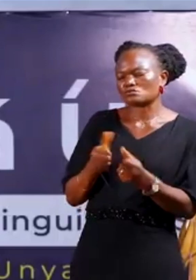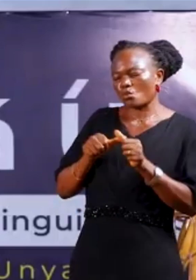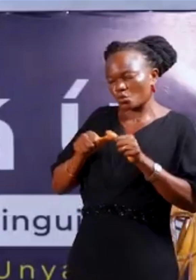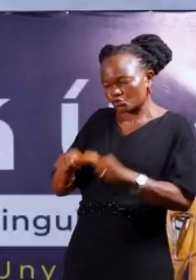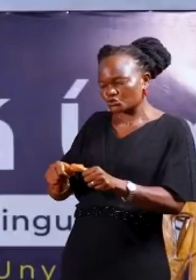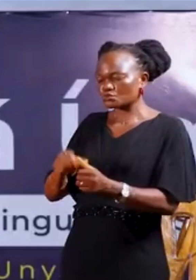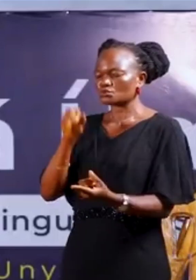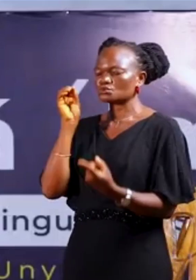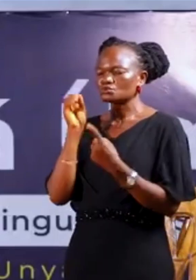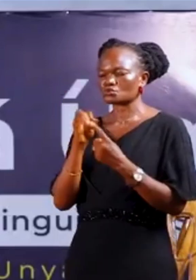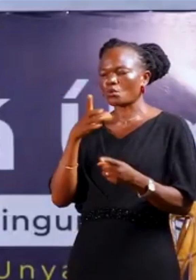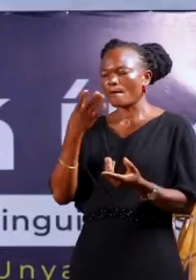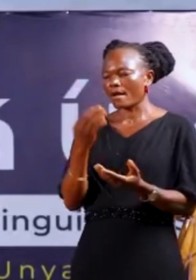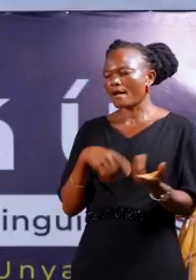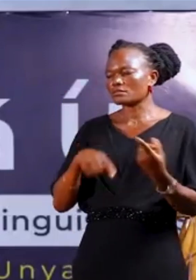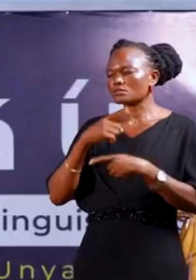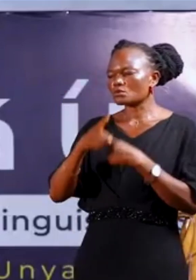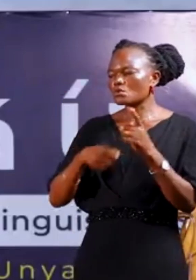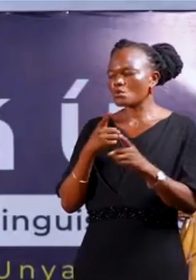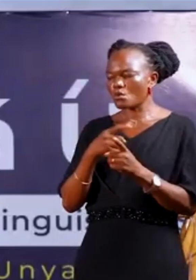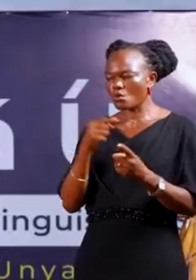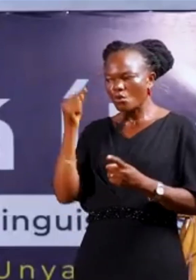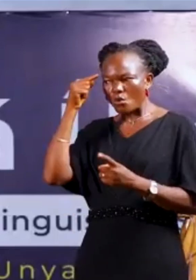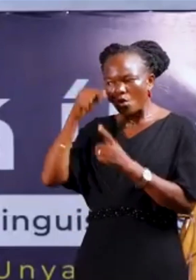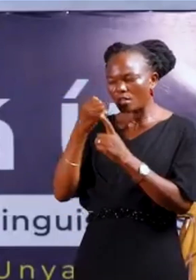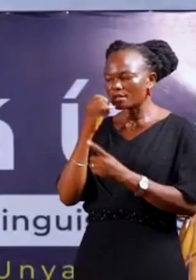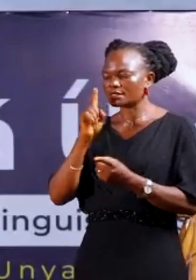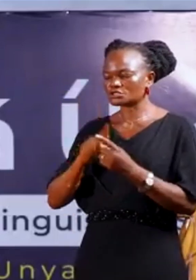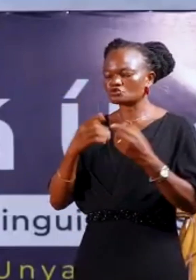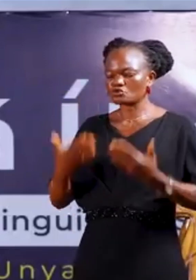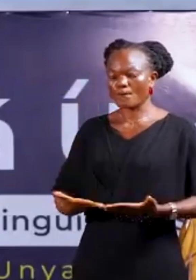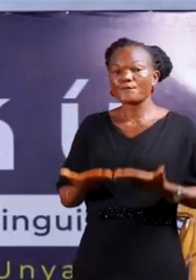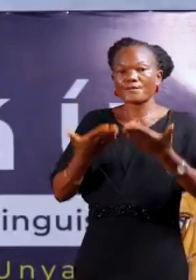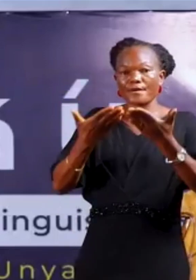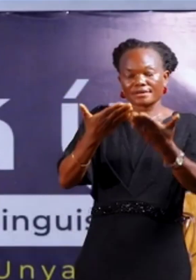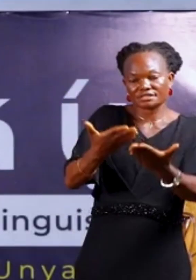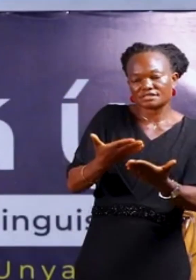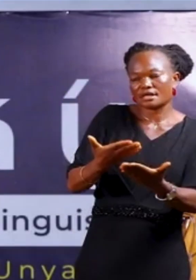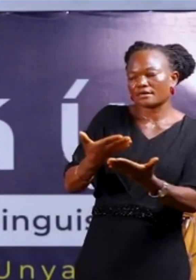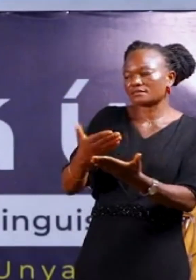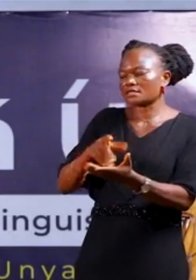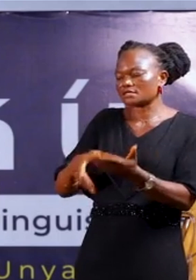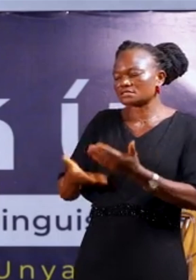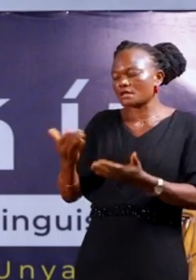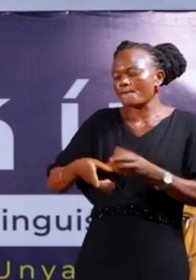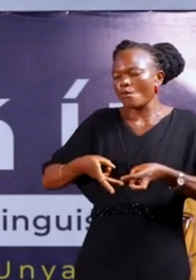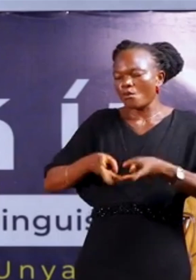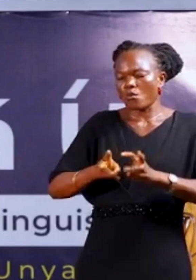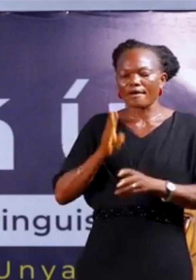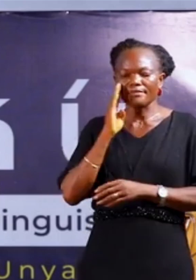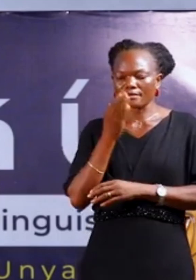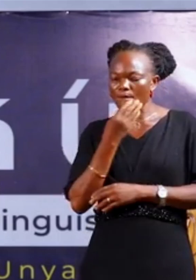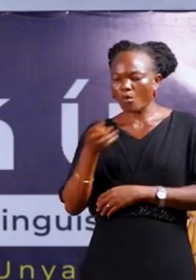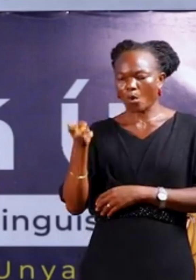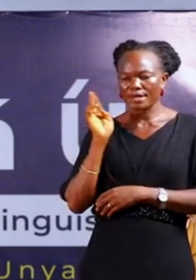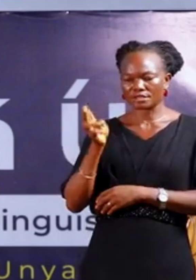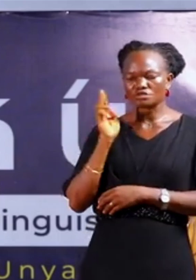too. My goal is to present, I think in a simple way, Igbo